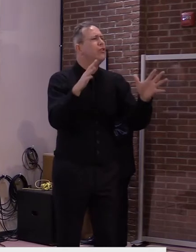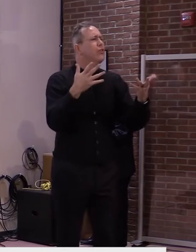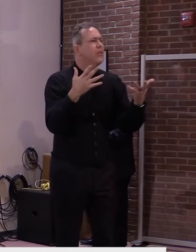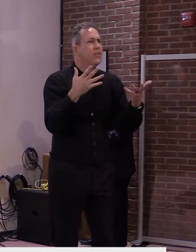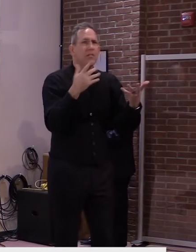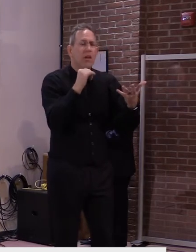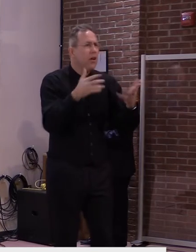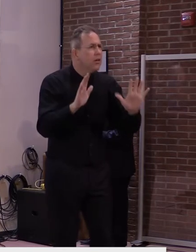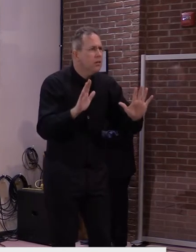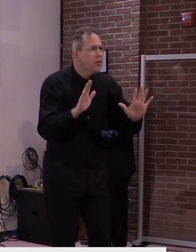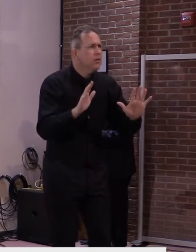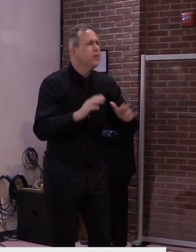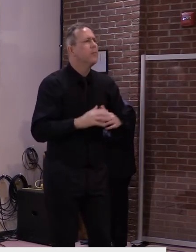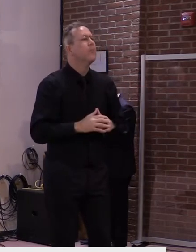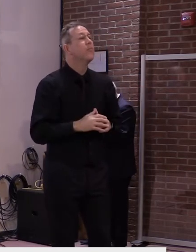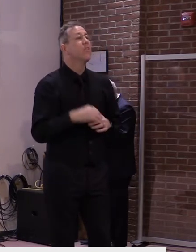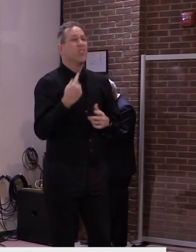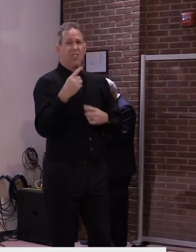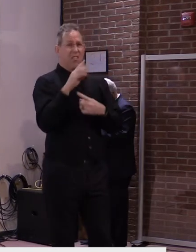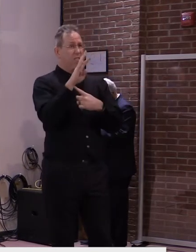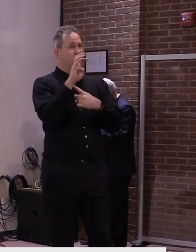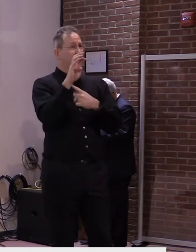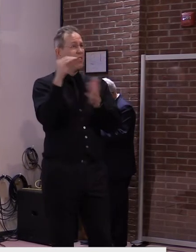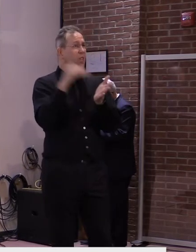Americans lose their lives to this.